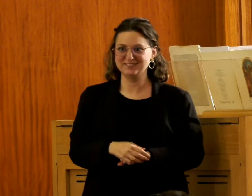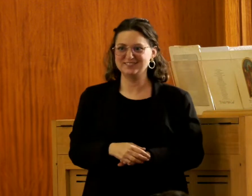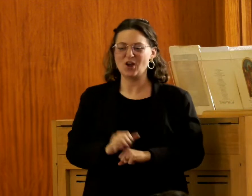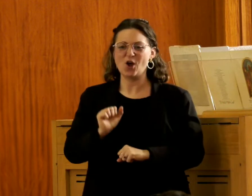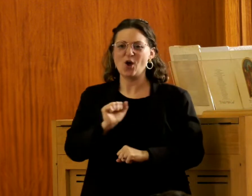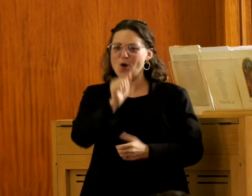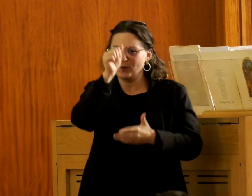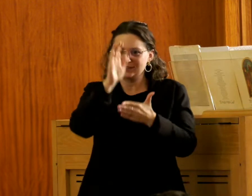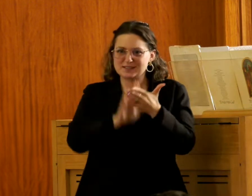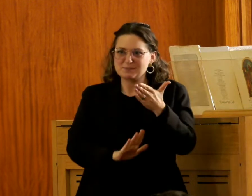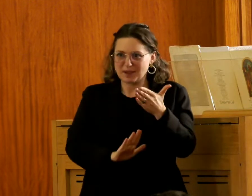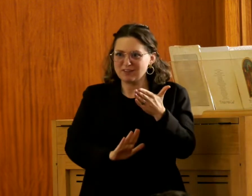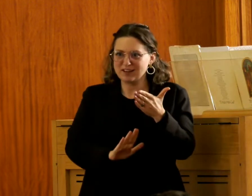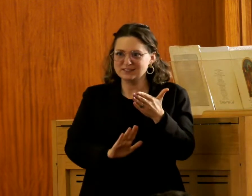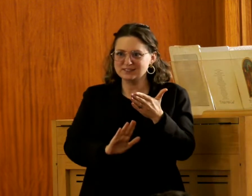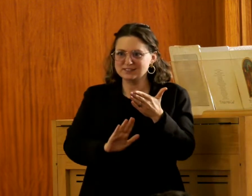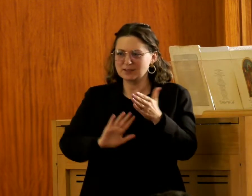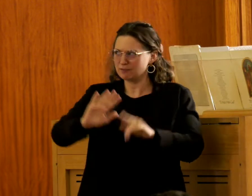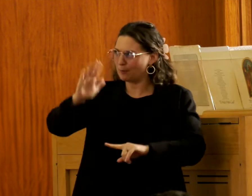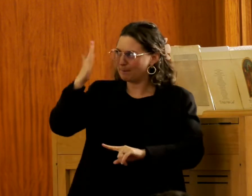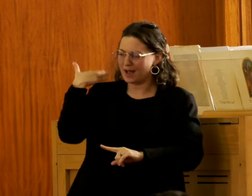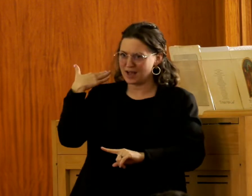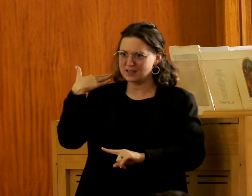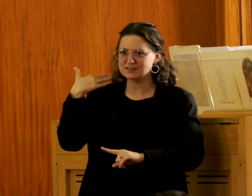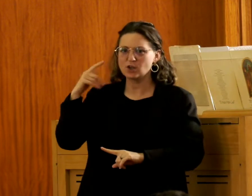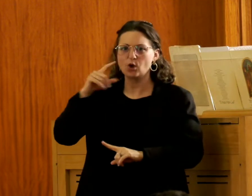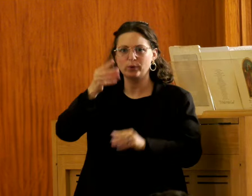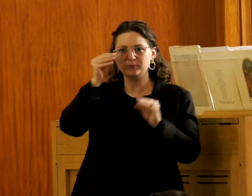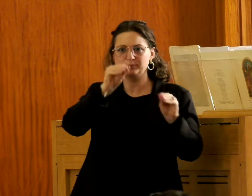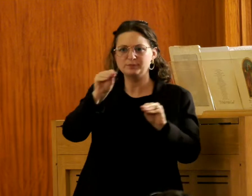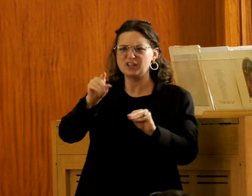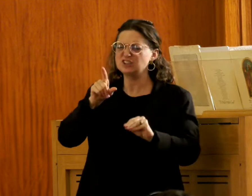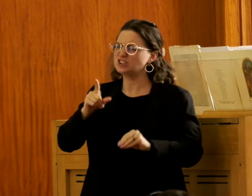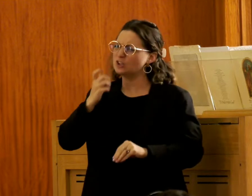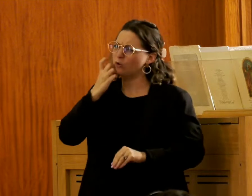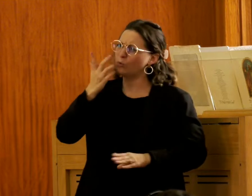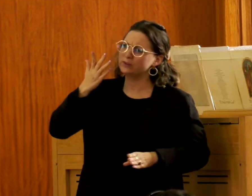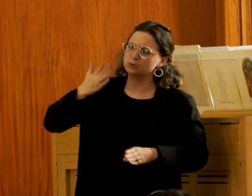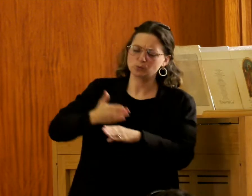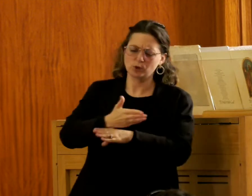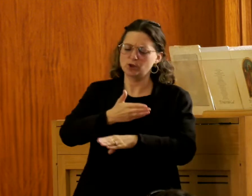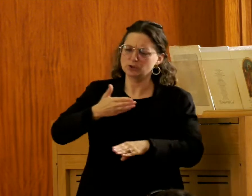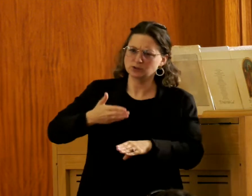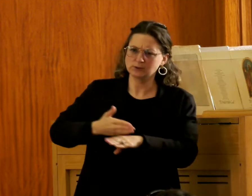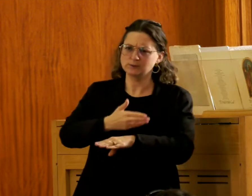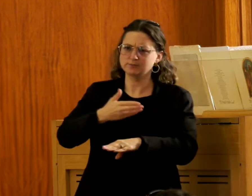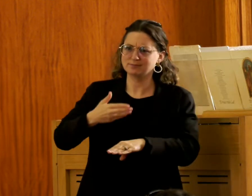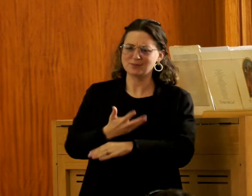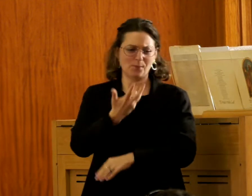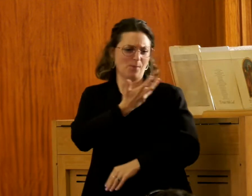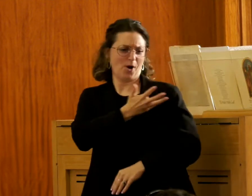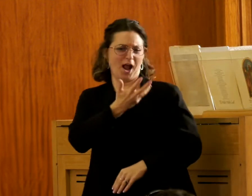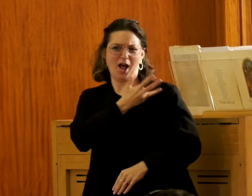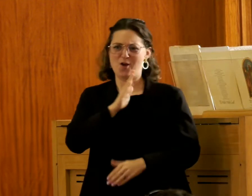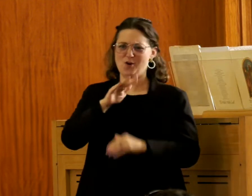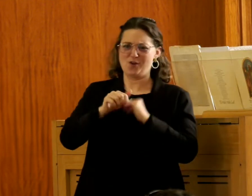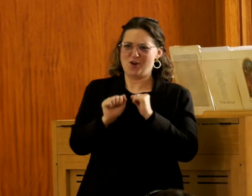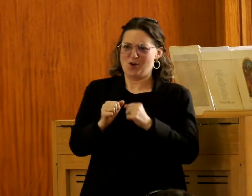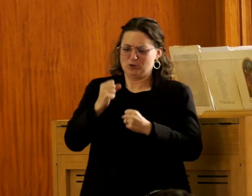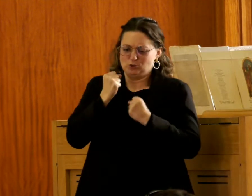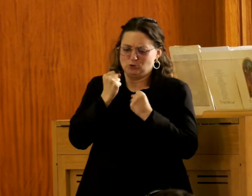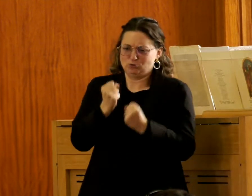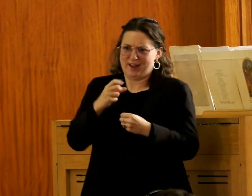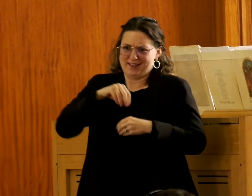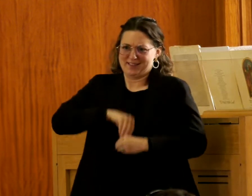she already has. She works diligently, taking pride in her inner resources